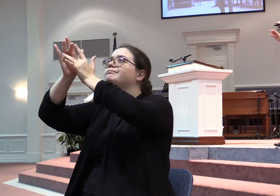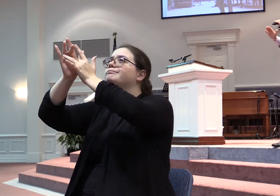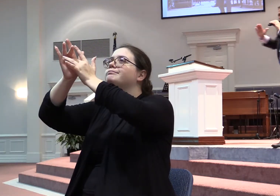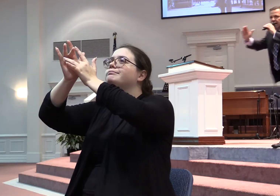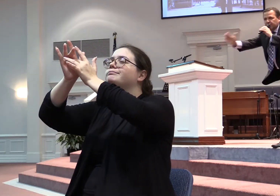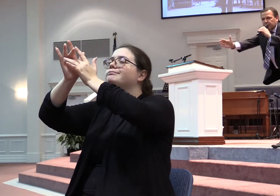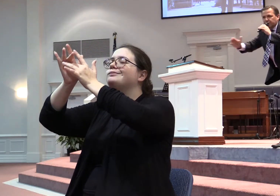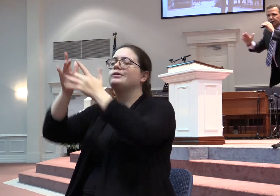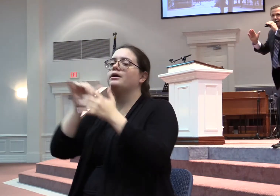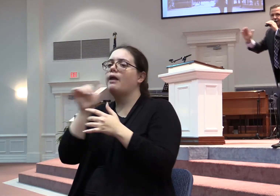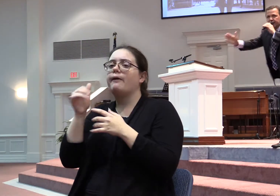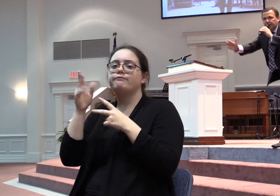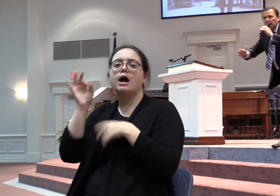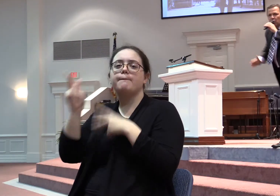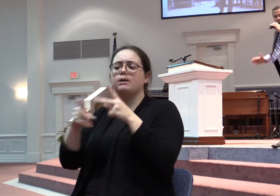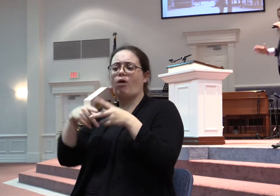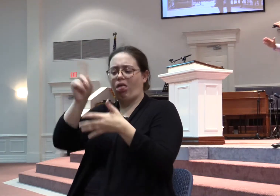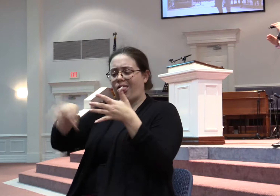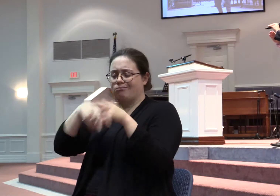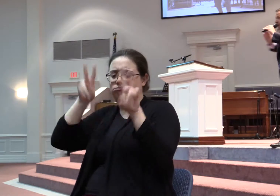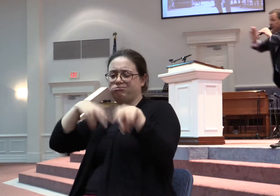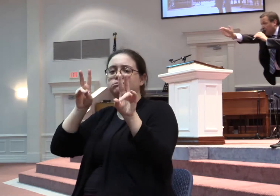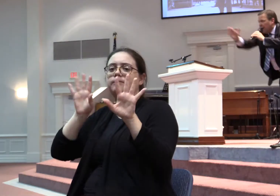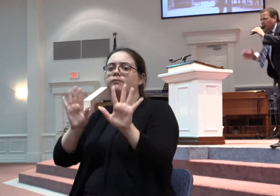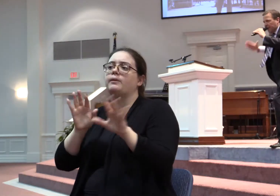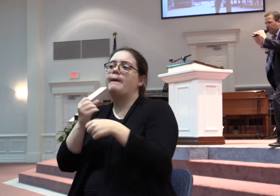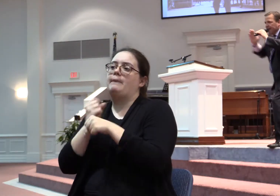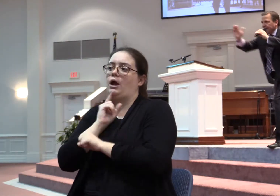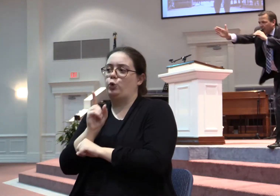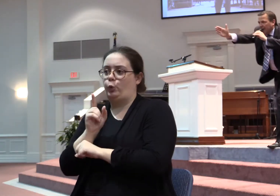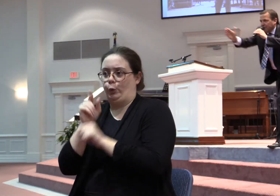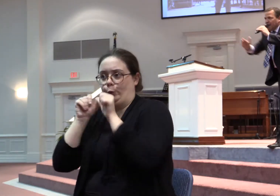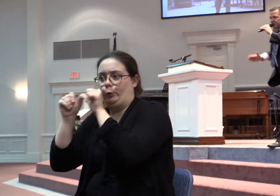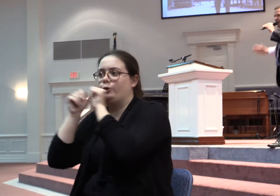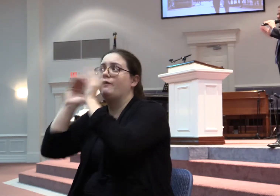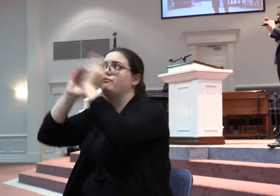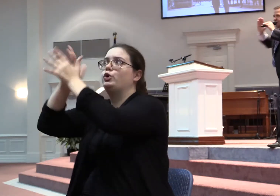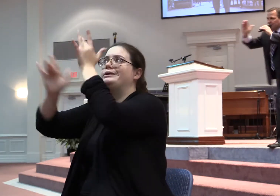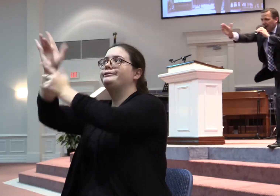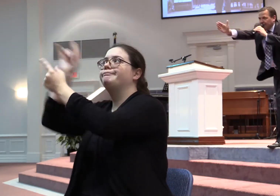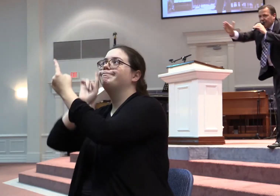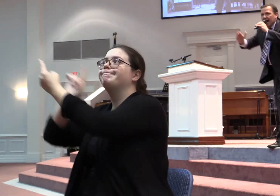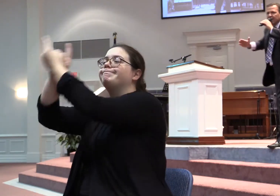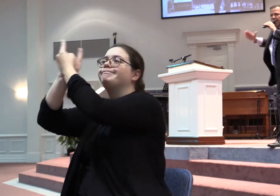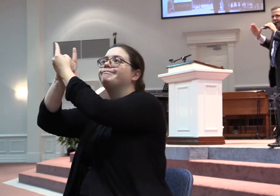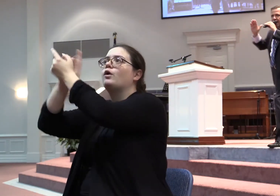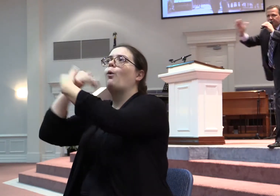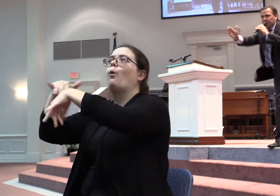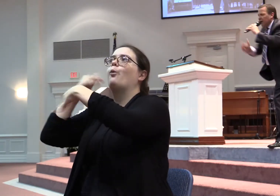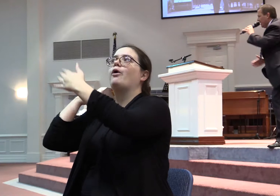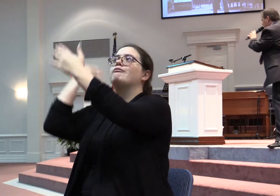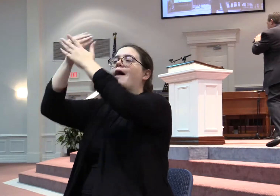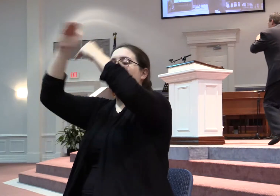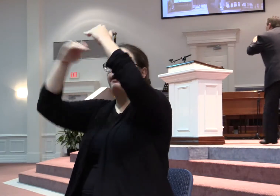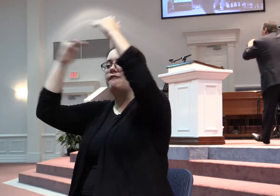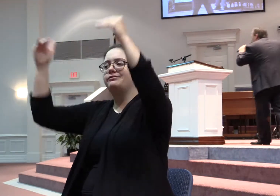you up and to try to judge you and condemn you. We're just going to tell you to make sure you keep headed in the right direction. There is a crown of life laid up for